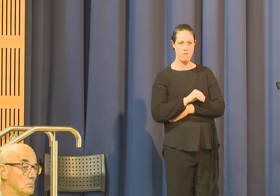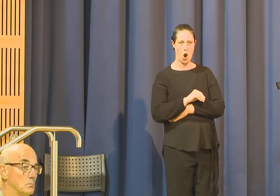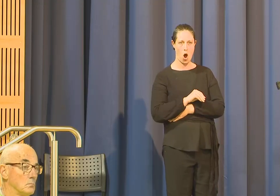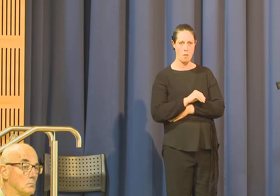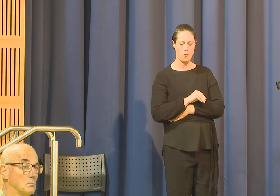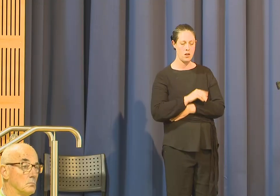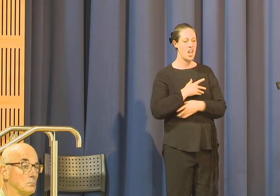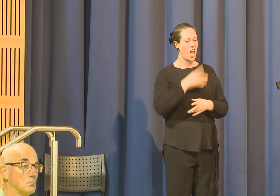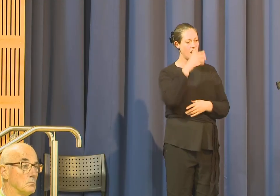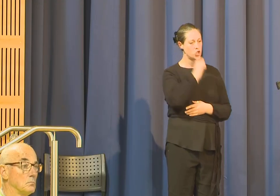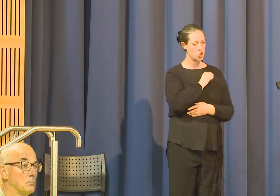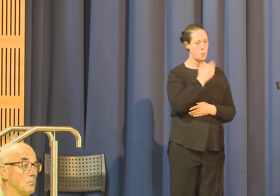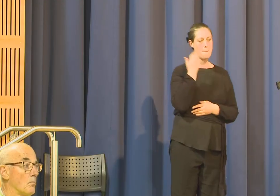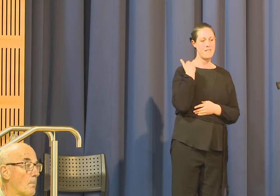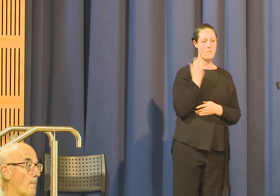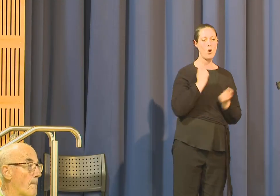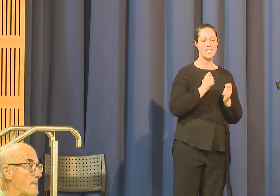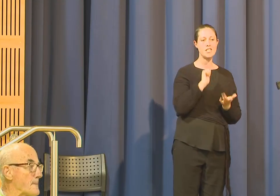approach that is